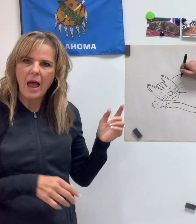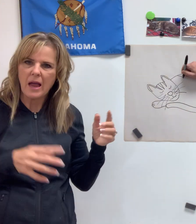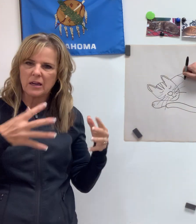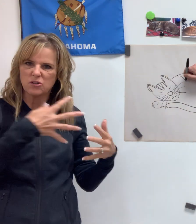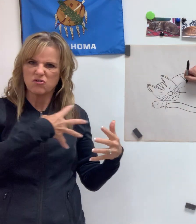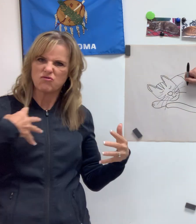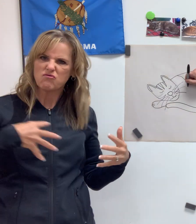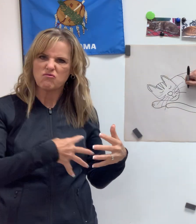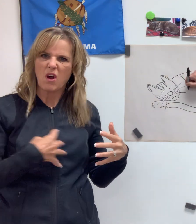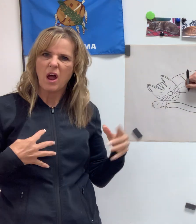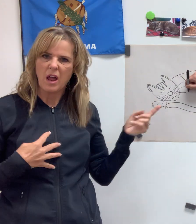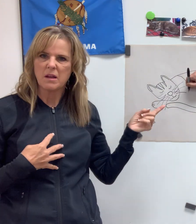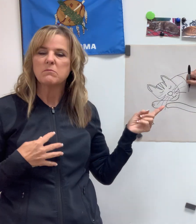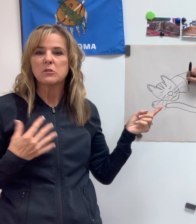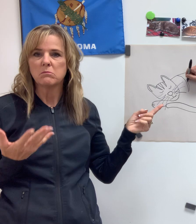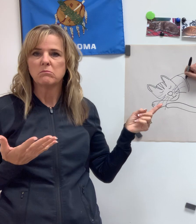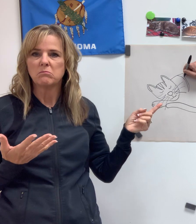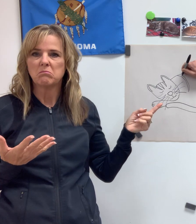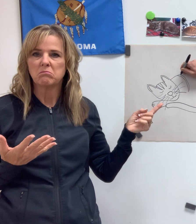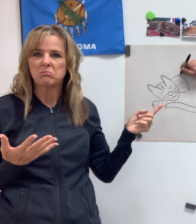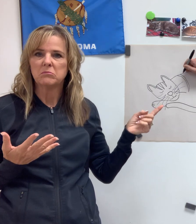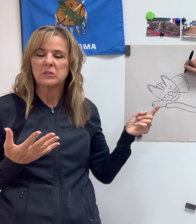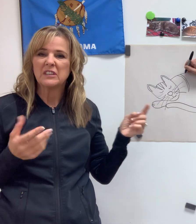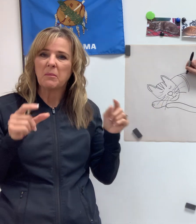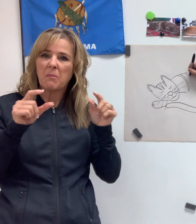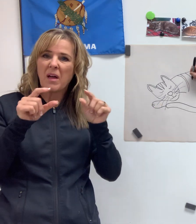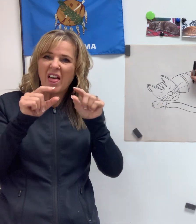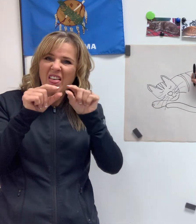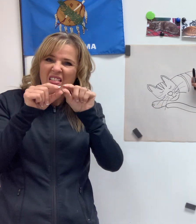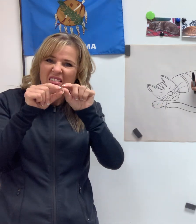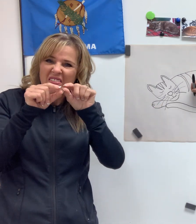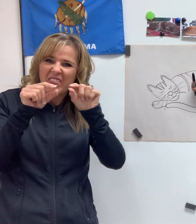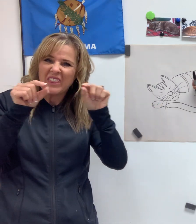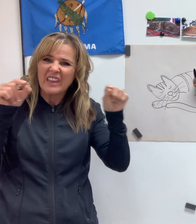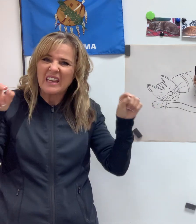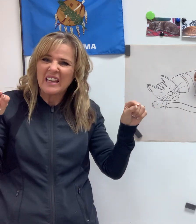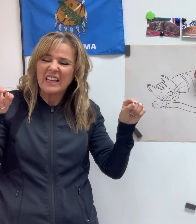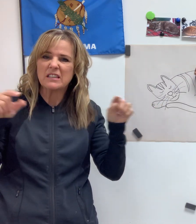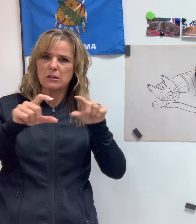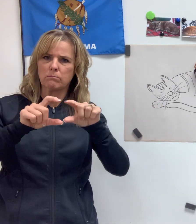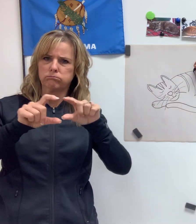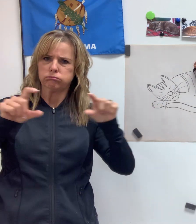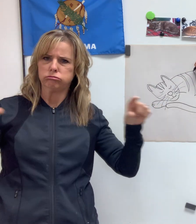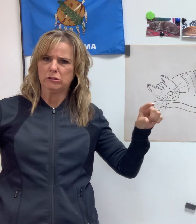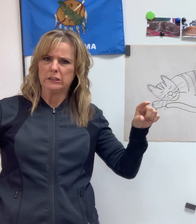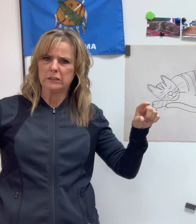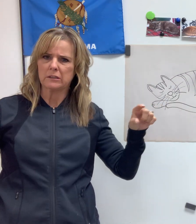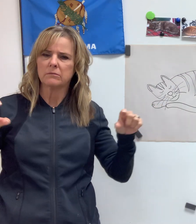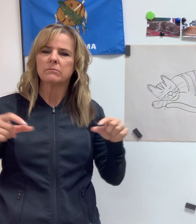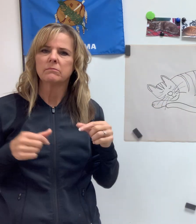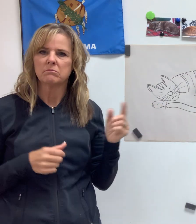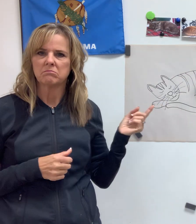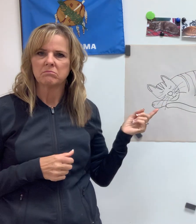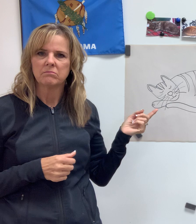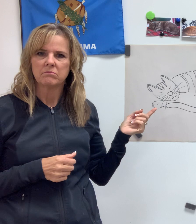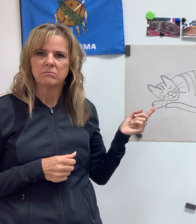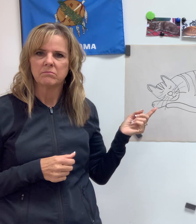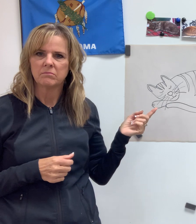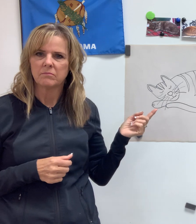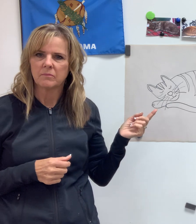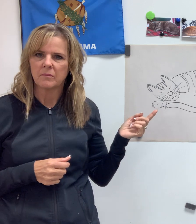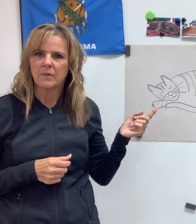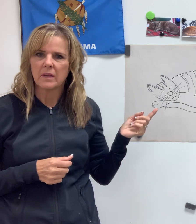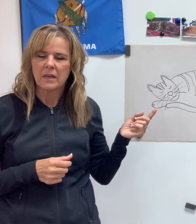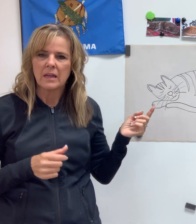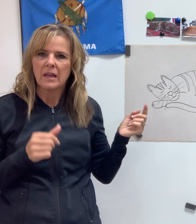thing. You could add, watch, I could add some thinner stripes. I could make some thicker and bigger. If you make them